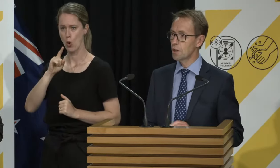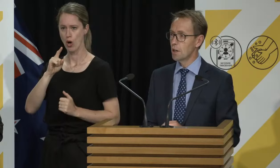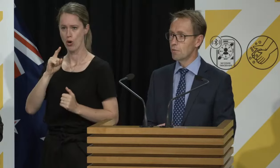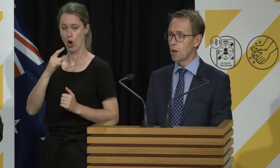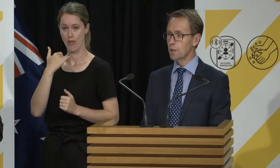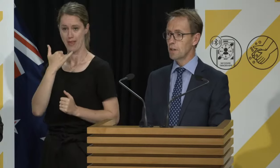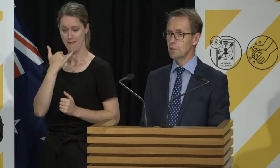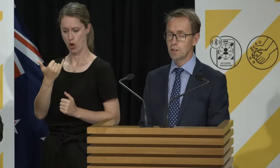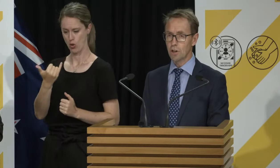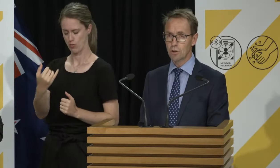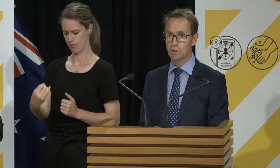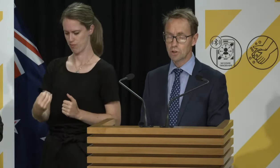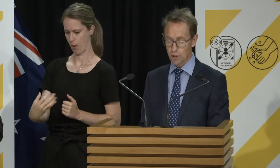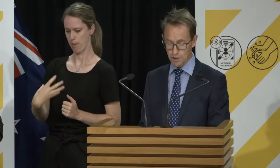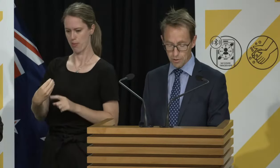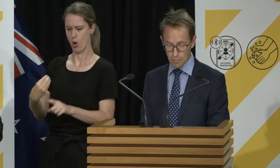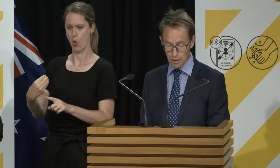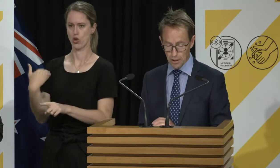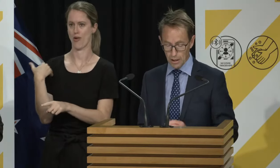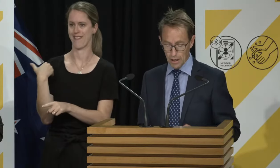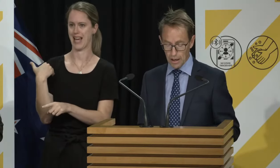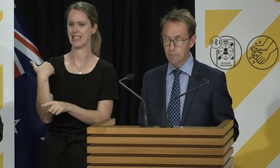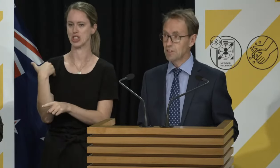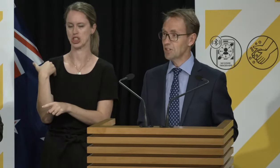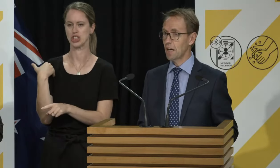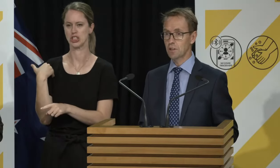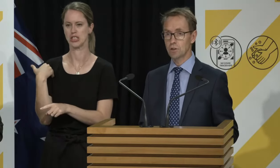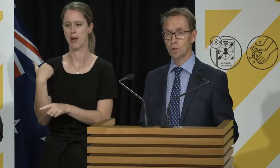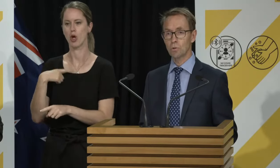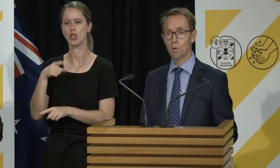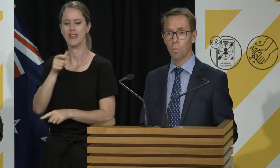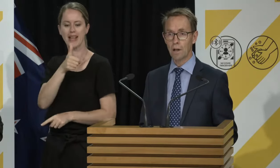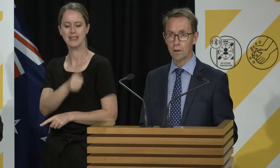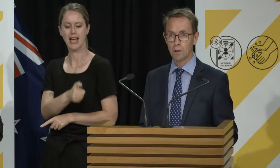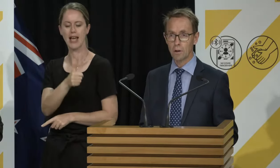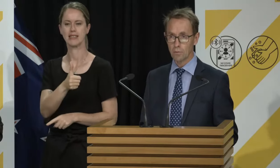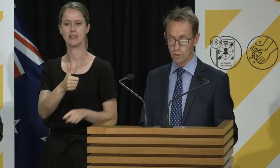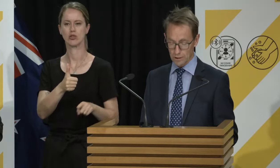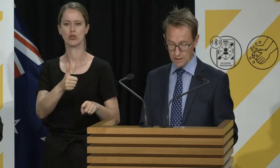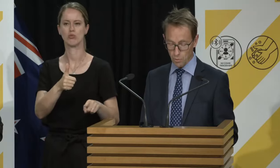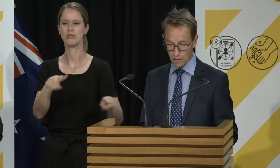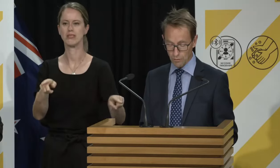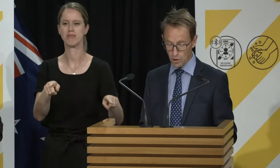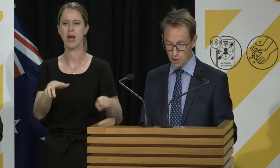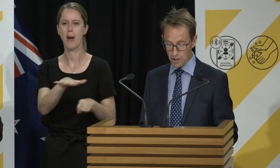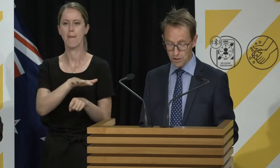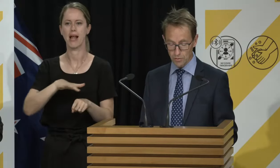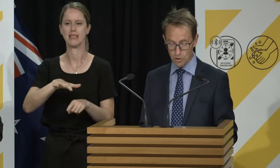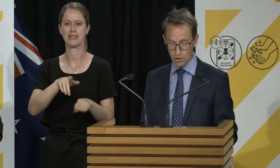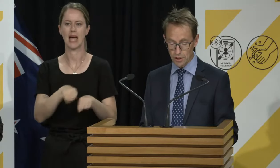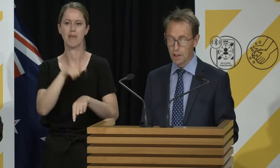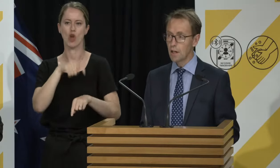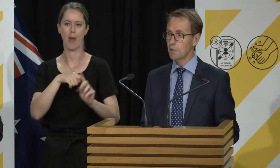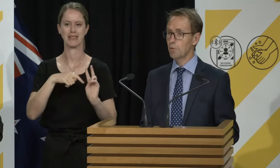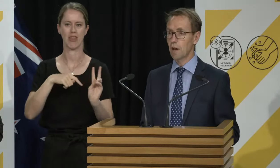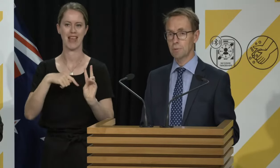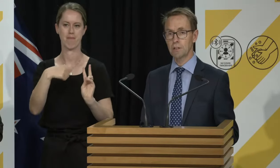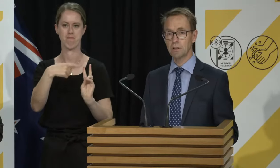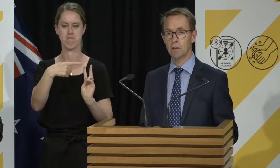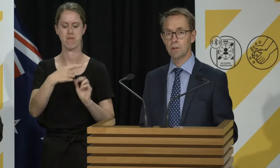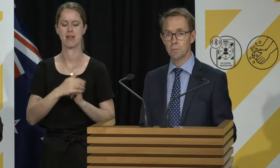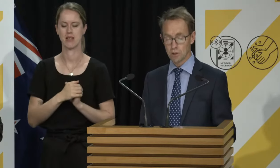notification via the NZ COVID Tracer app, having scanned into at least one of the locations of interest, and